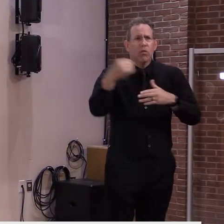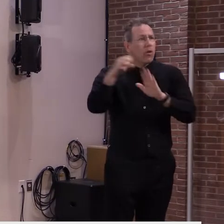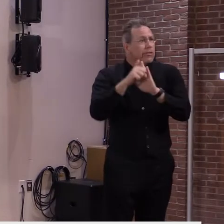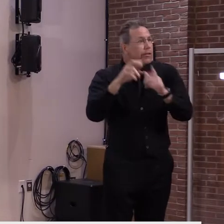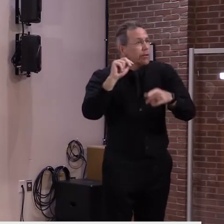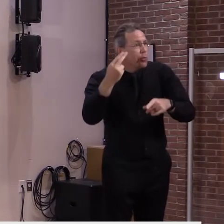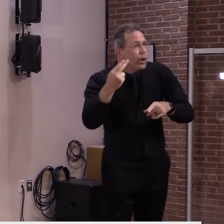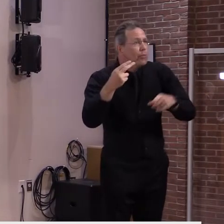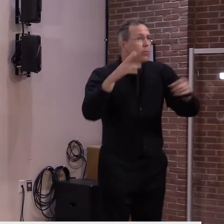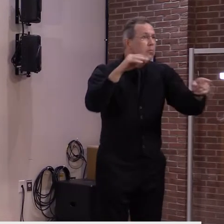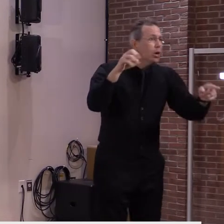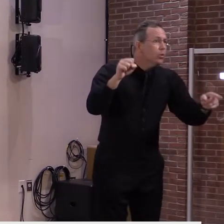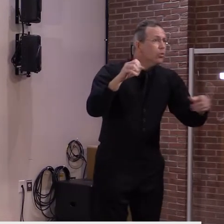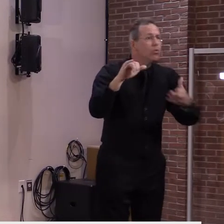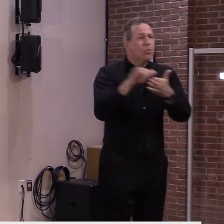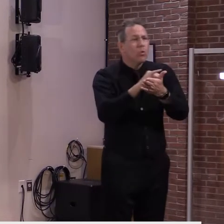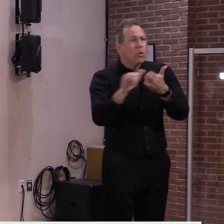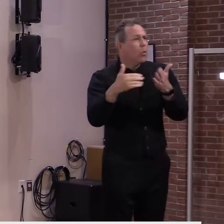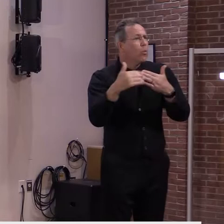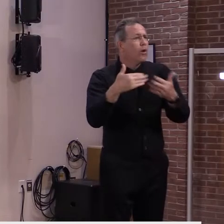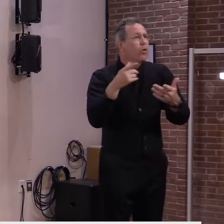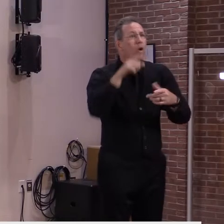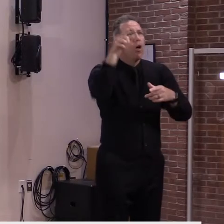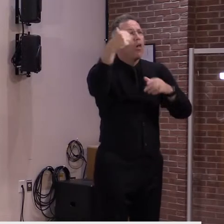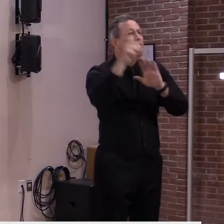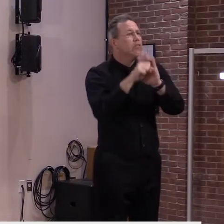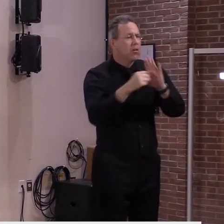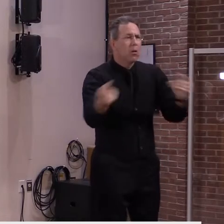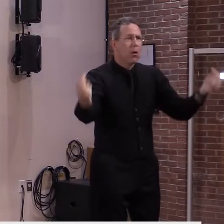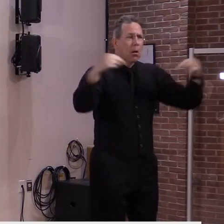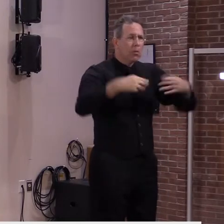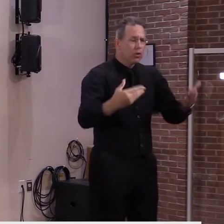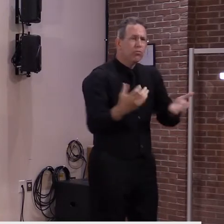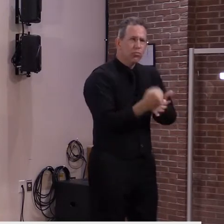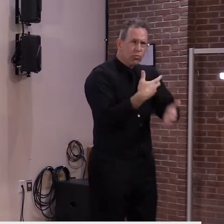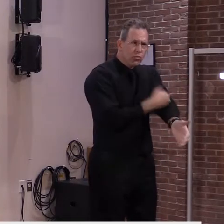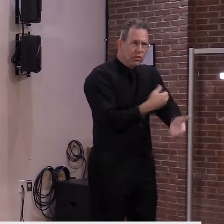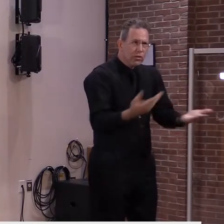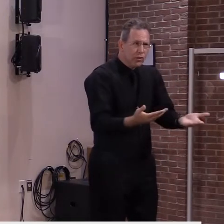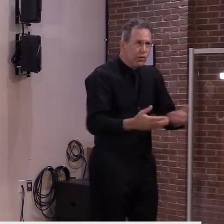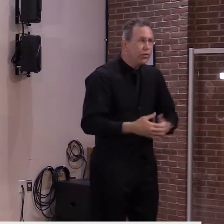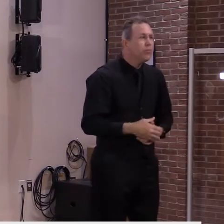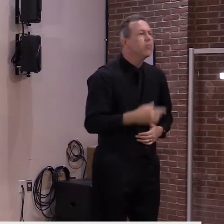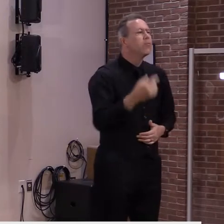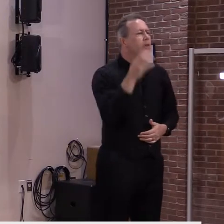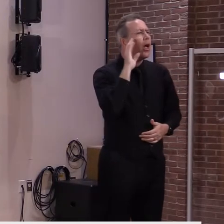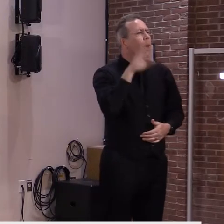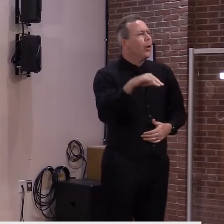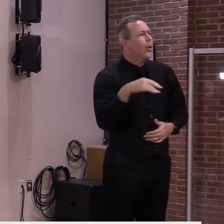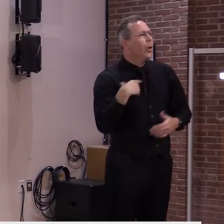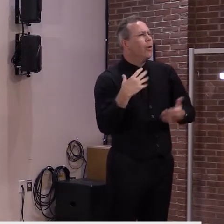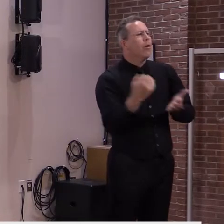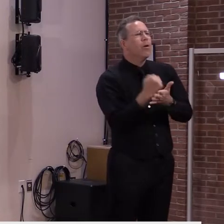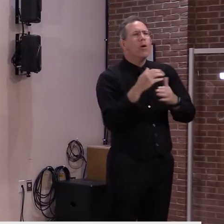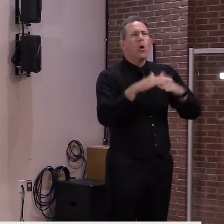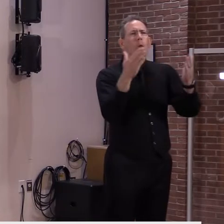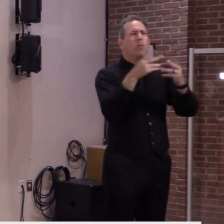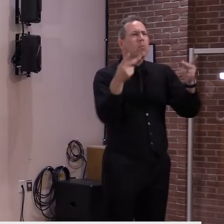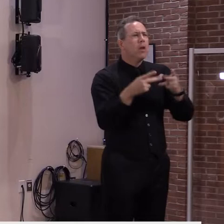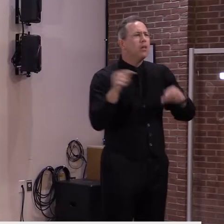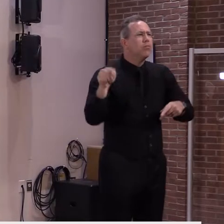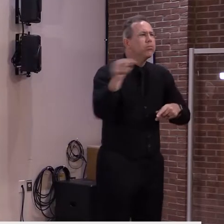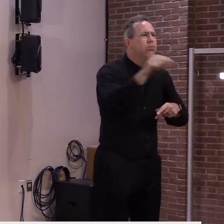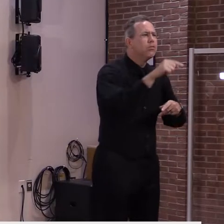part-time resident. As you know, we opened registration for youth age 12 to 15 last